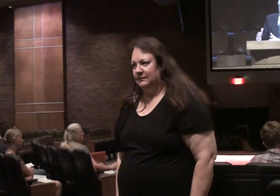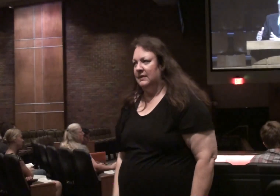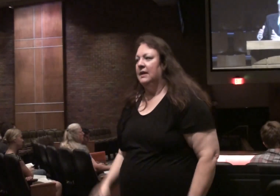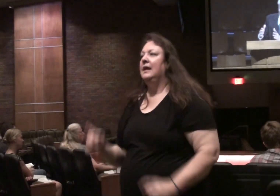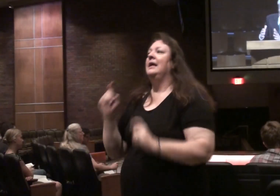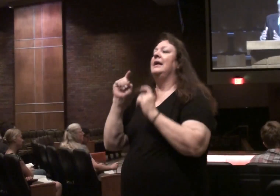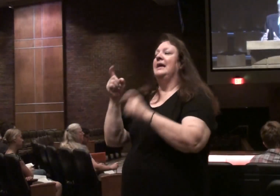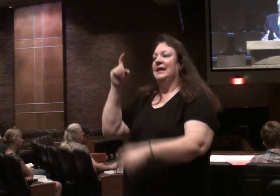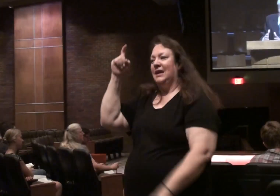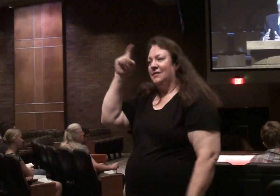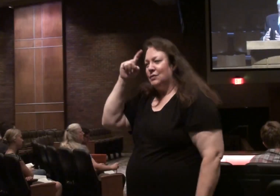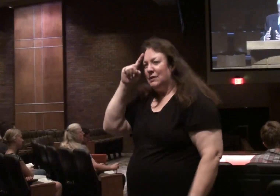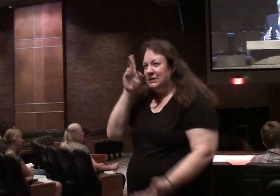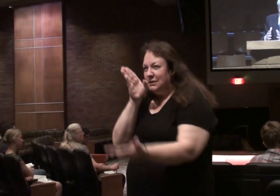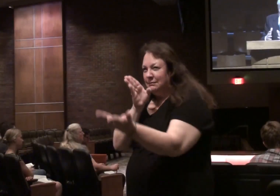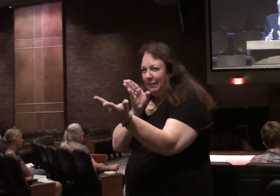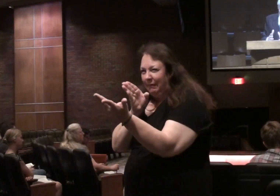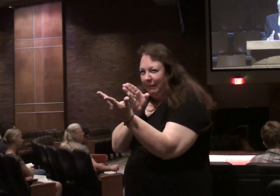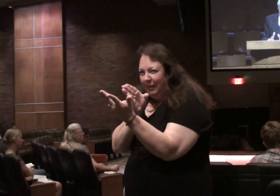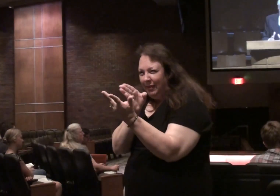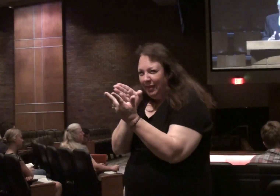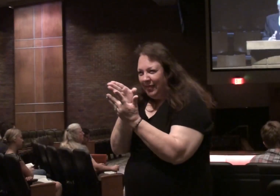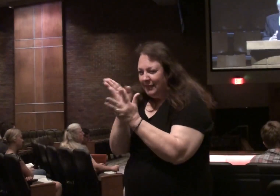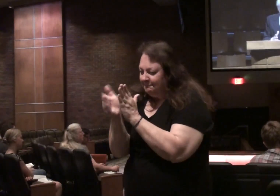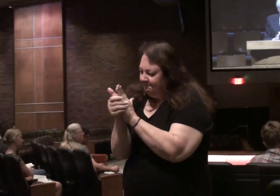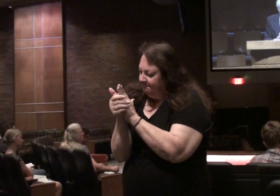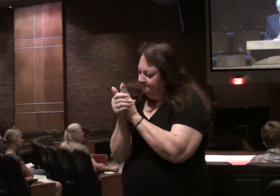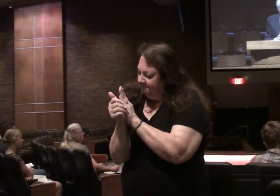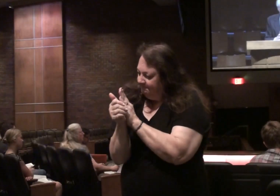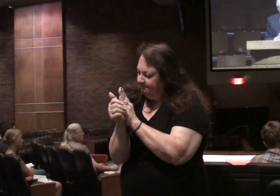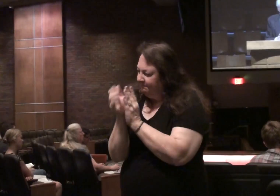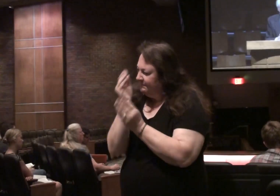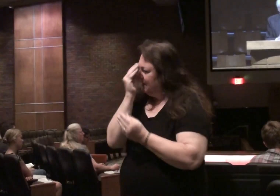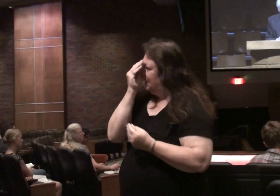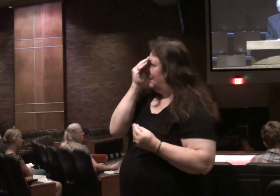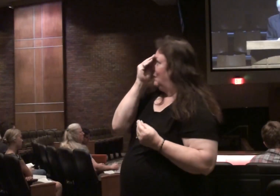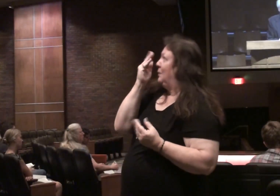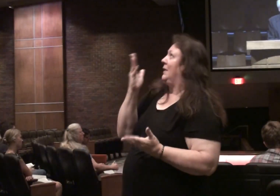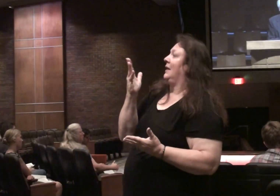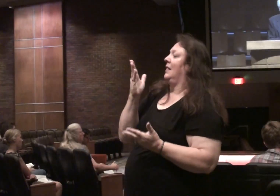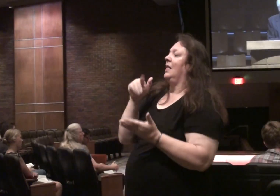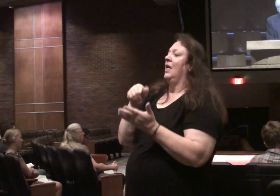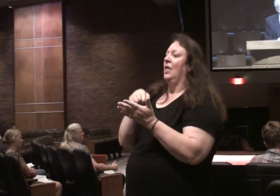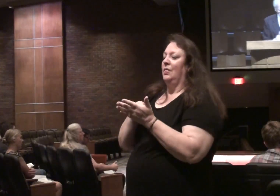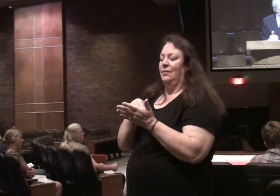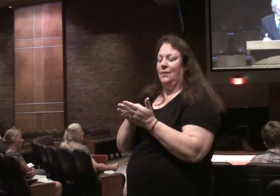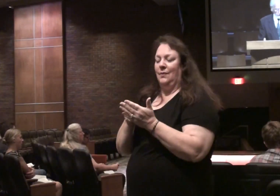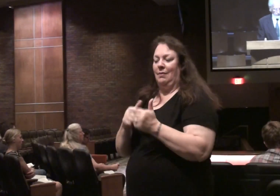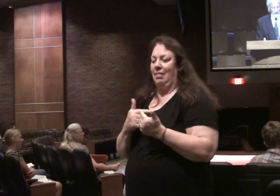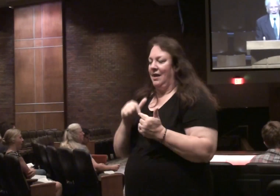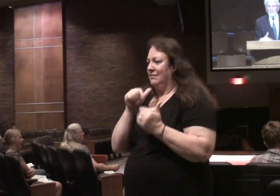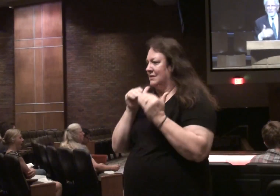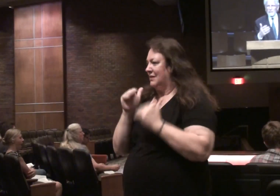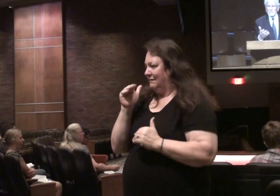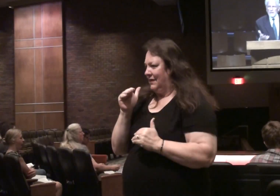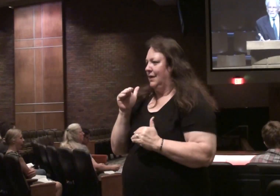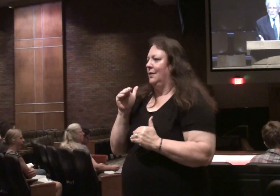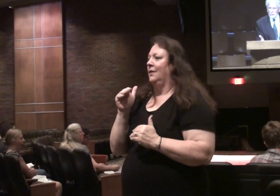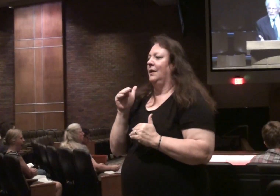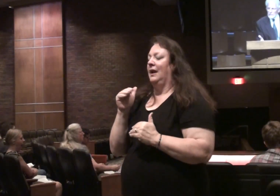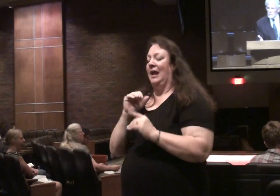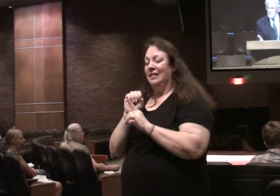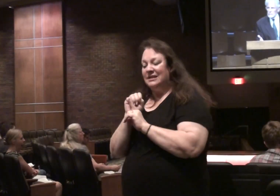the wisdom to navigate skillfully and wisely through this unfair life and the